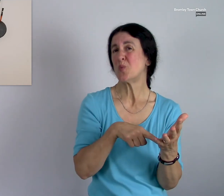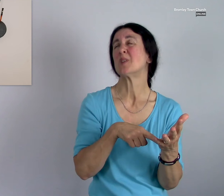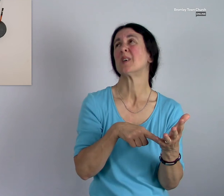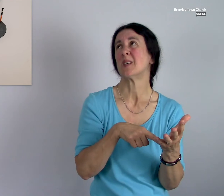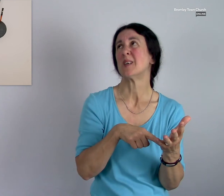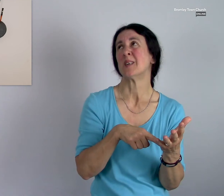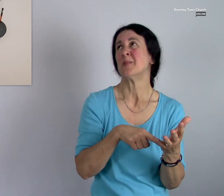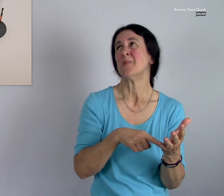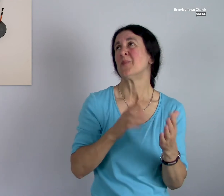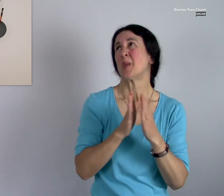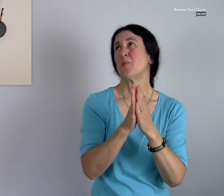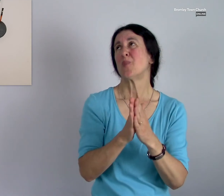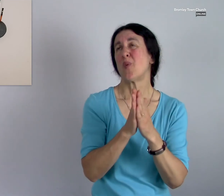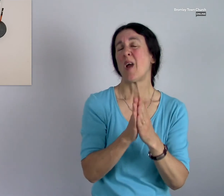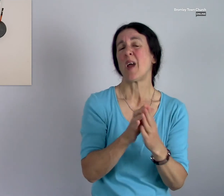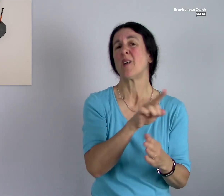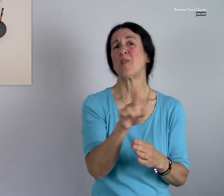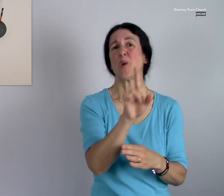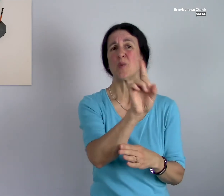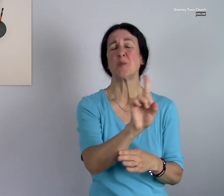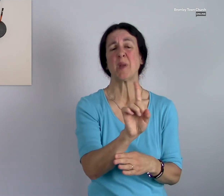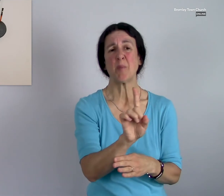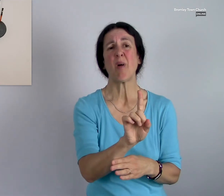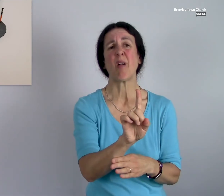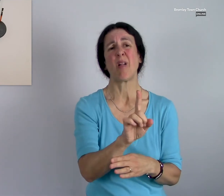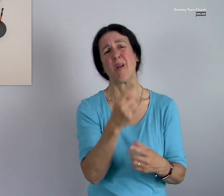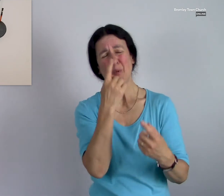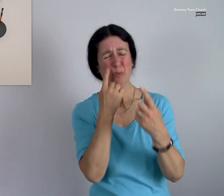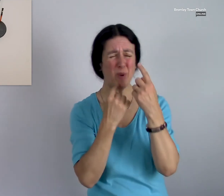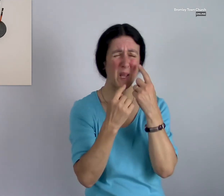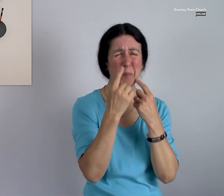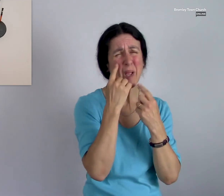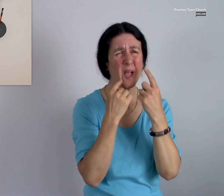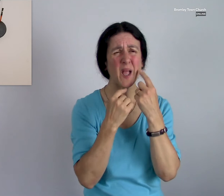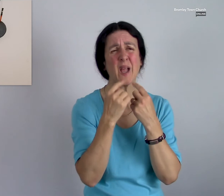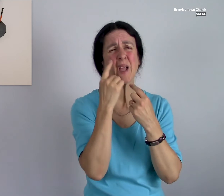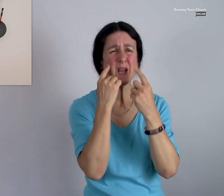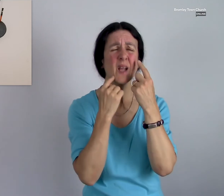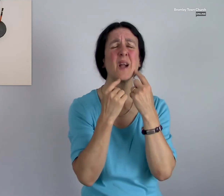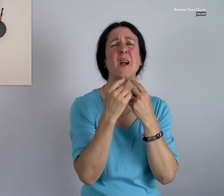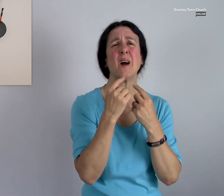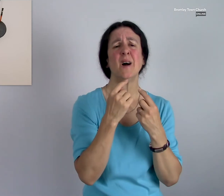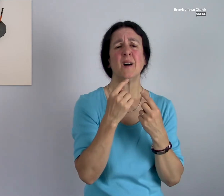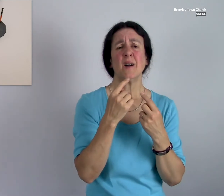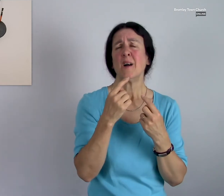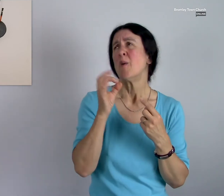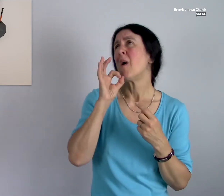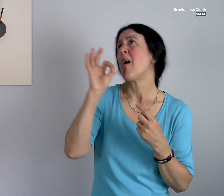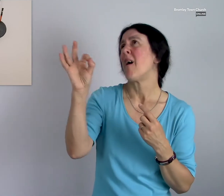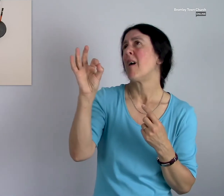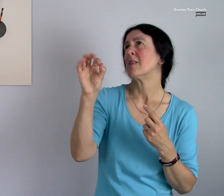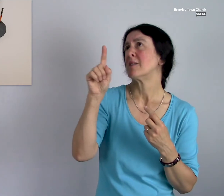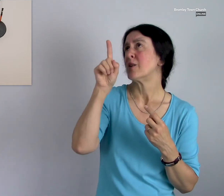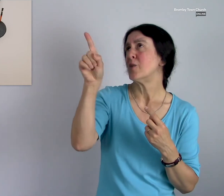will, Father, comfort those who are weeping, that you will bring, Father, the helpers to help those who need